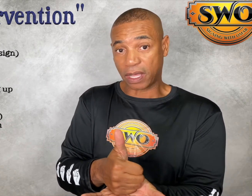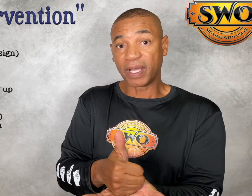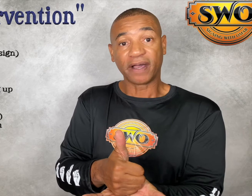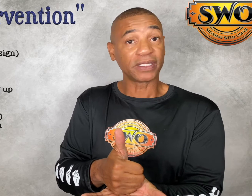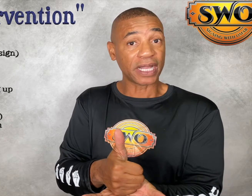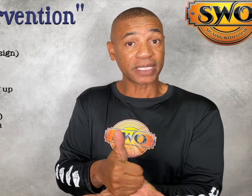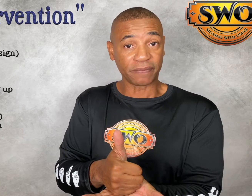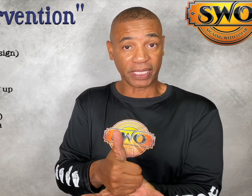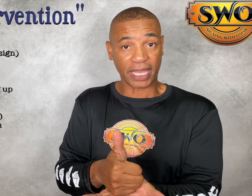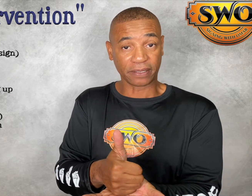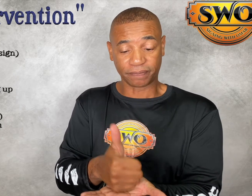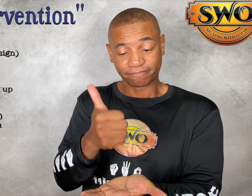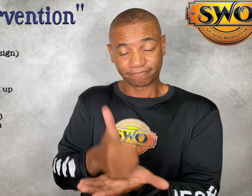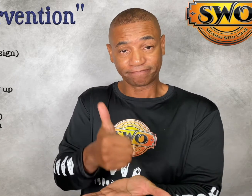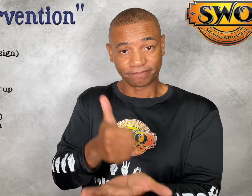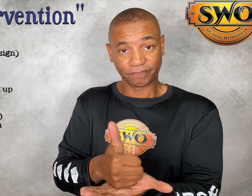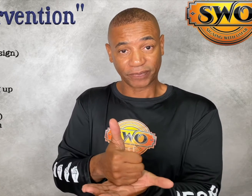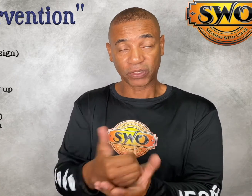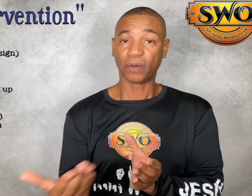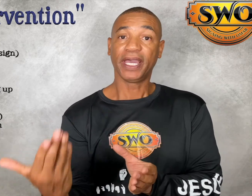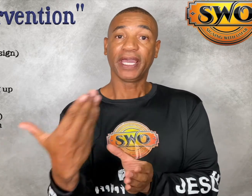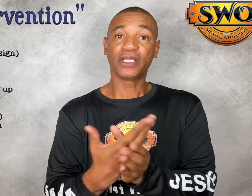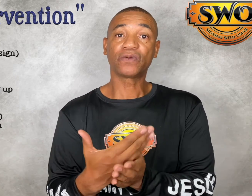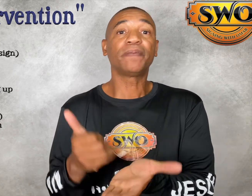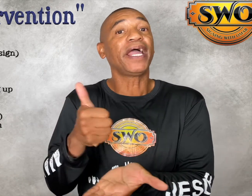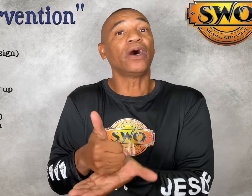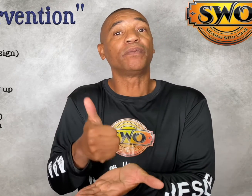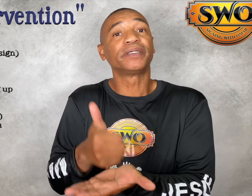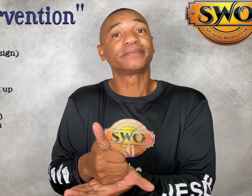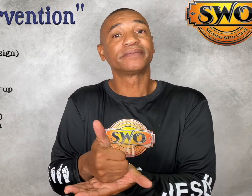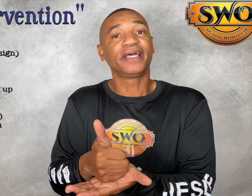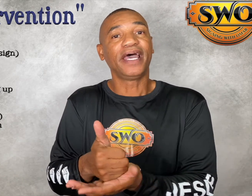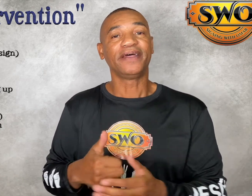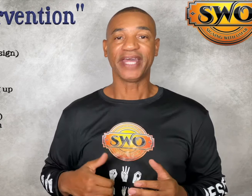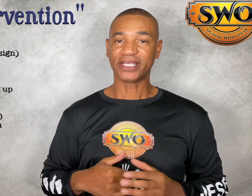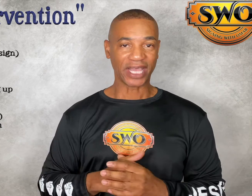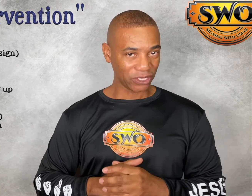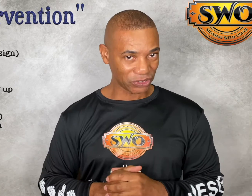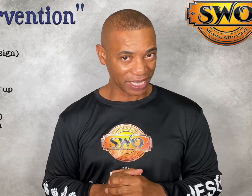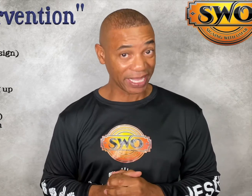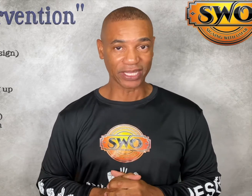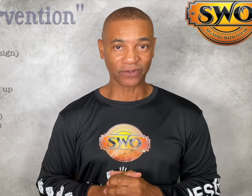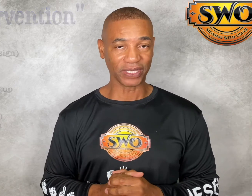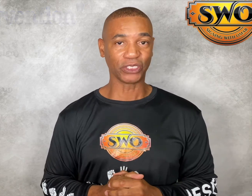of the non-dominant hand. So interrupt, help. That is how you sign intervention.